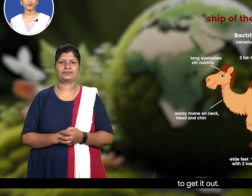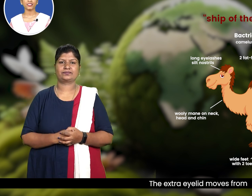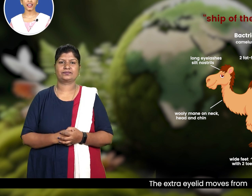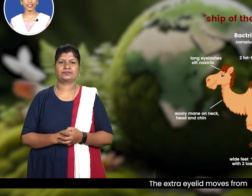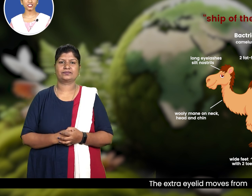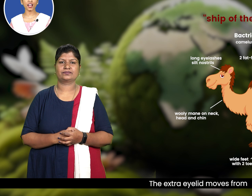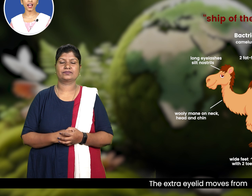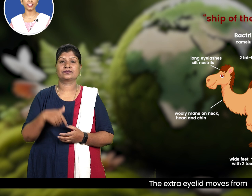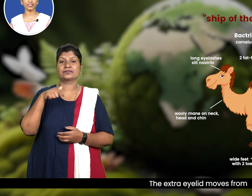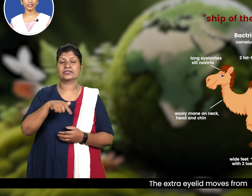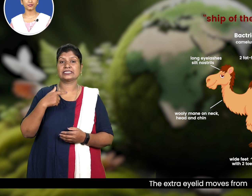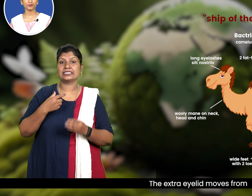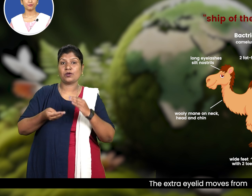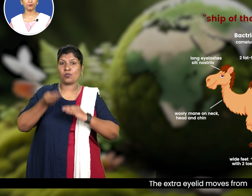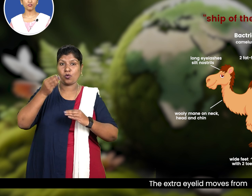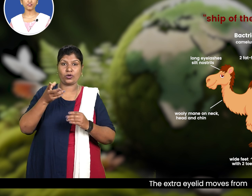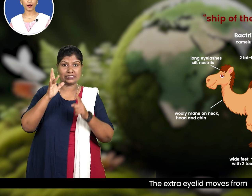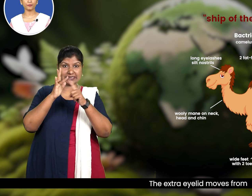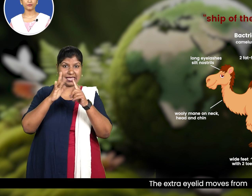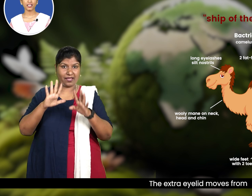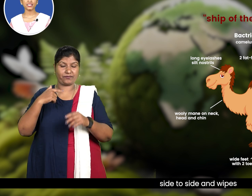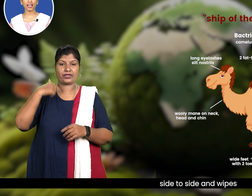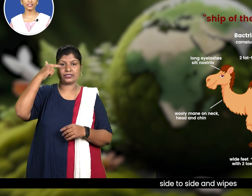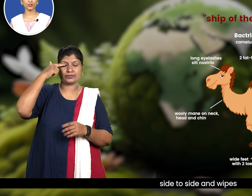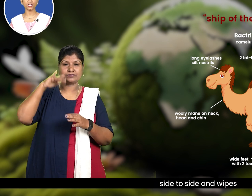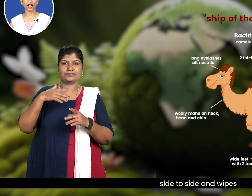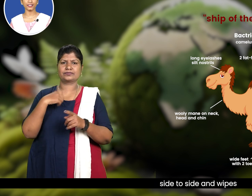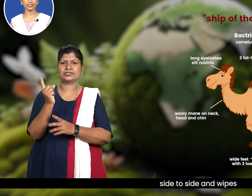The extra eyelid moves from side to side